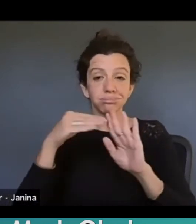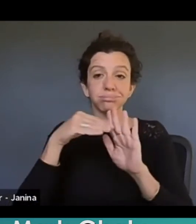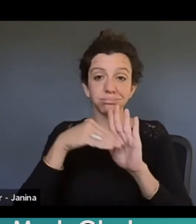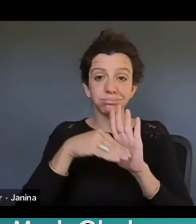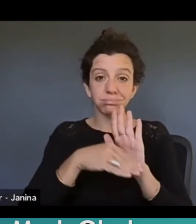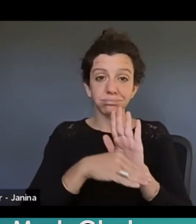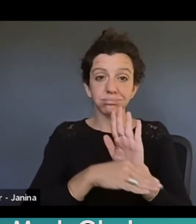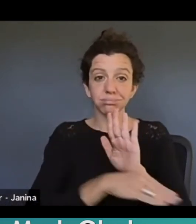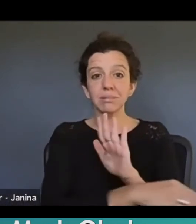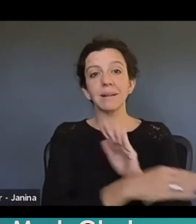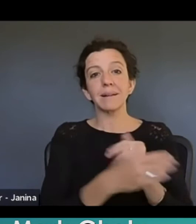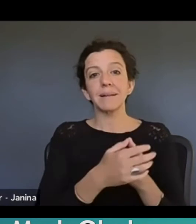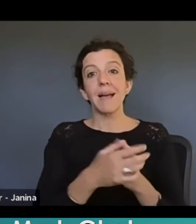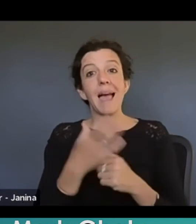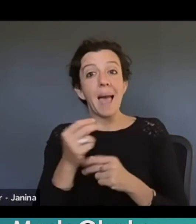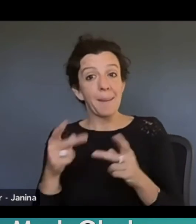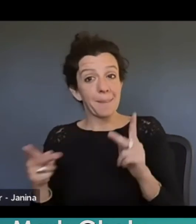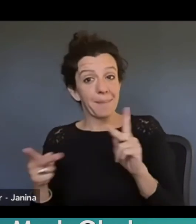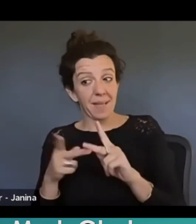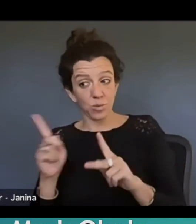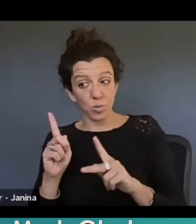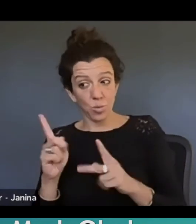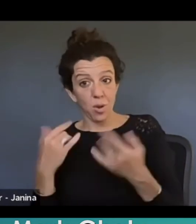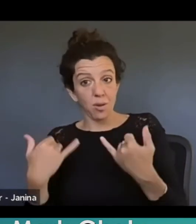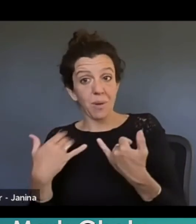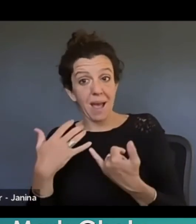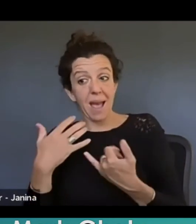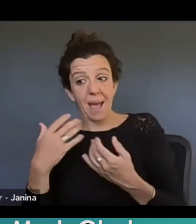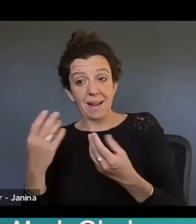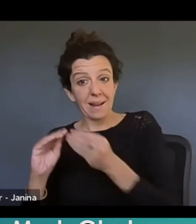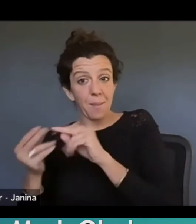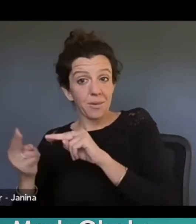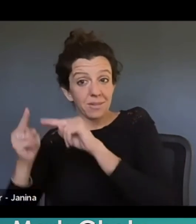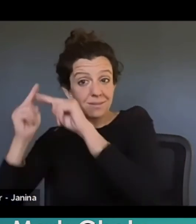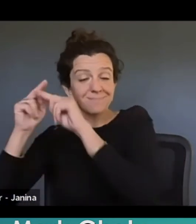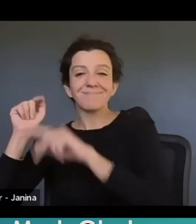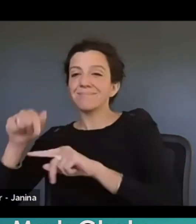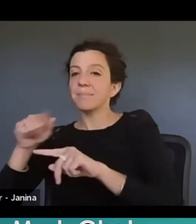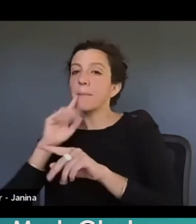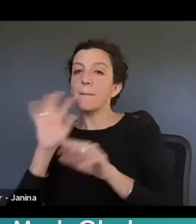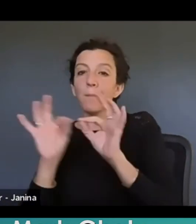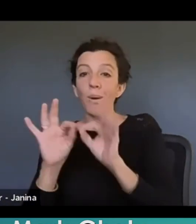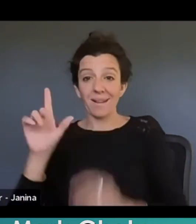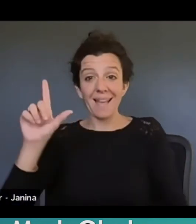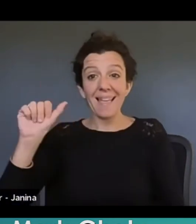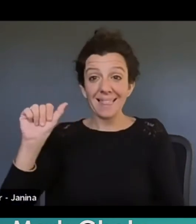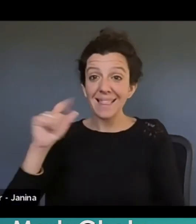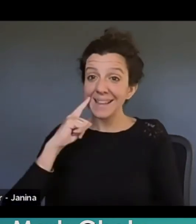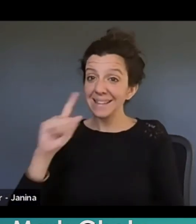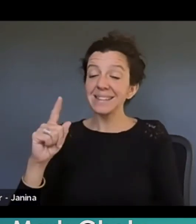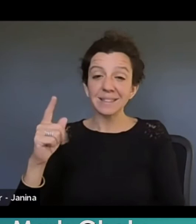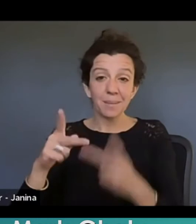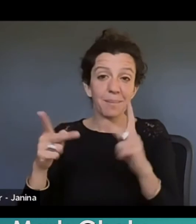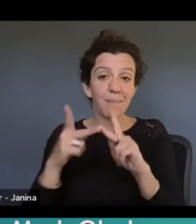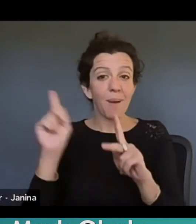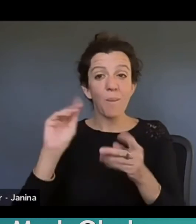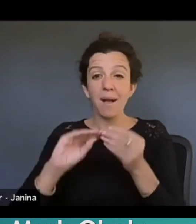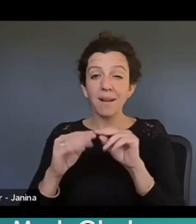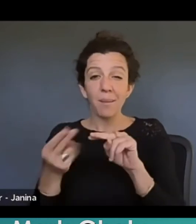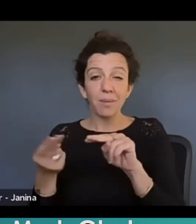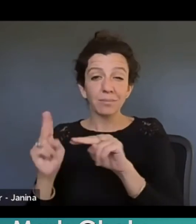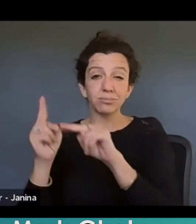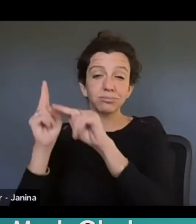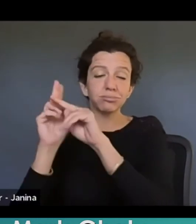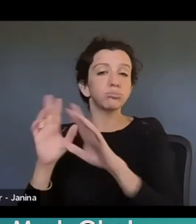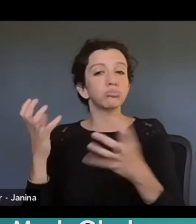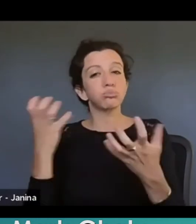places that were recent hotspots, current hotspots, this is very, very important. LA is included among those areas. As far as it goes with